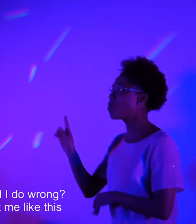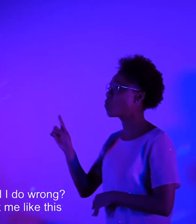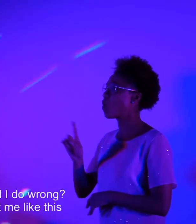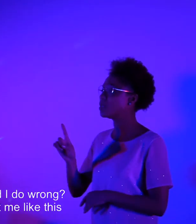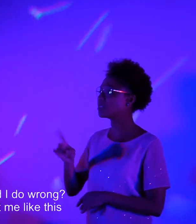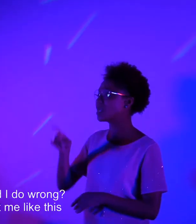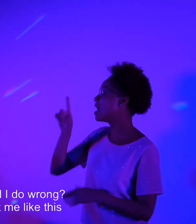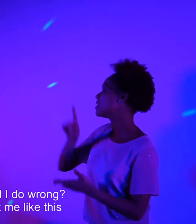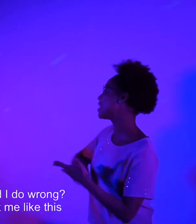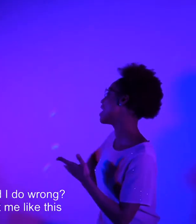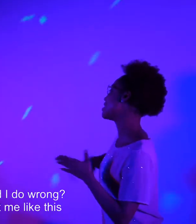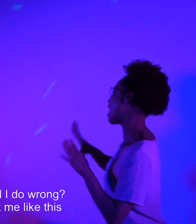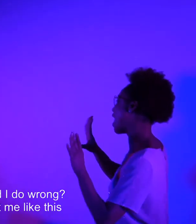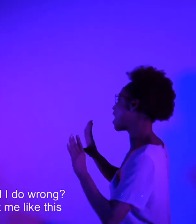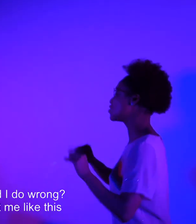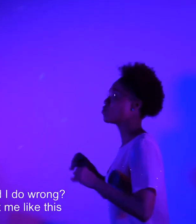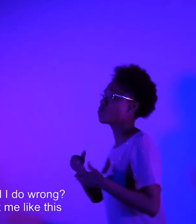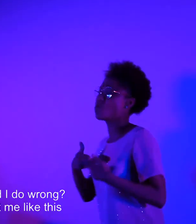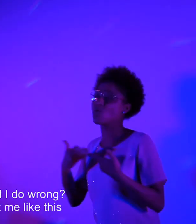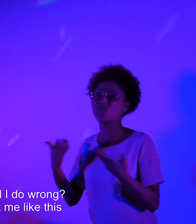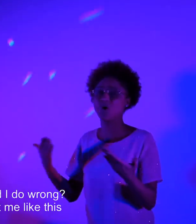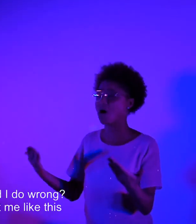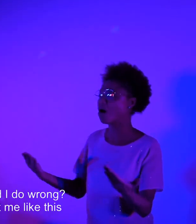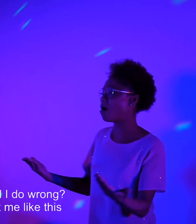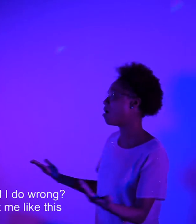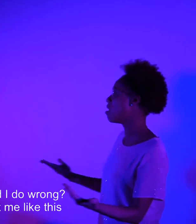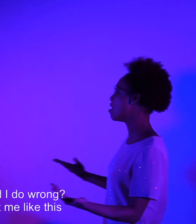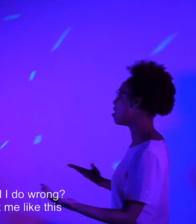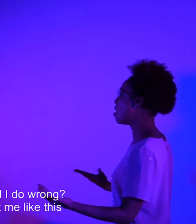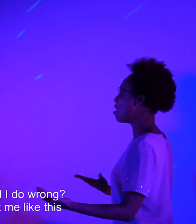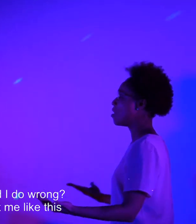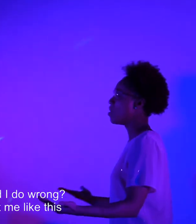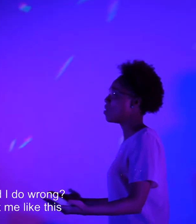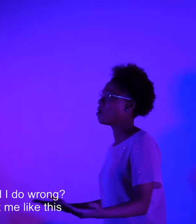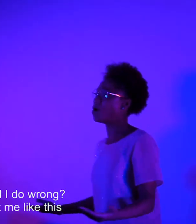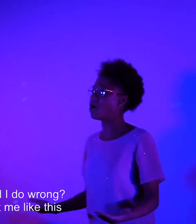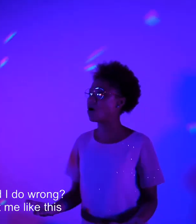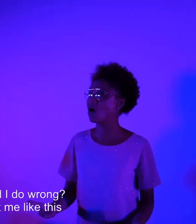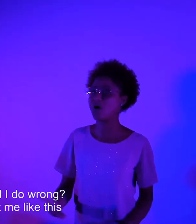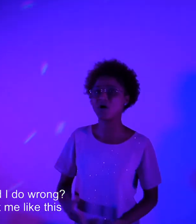Tell me what did I do